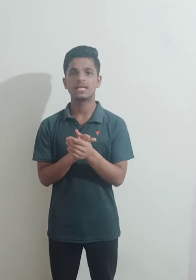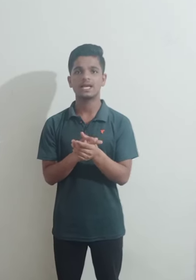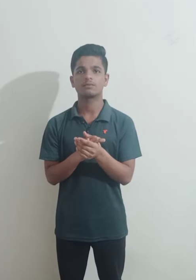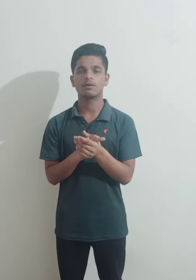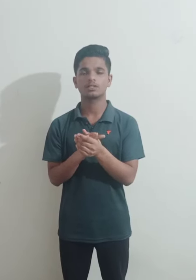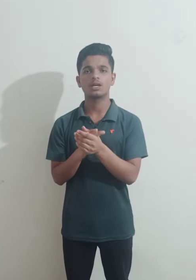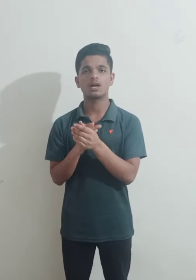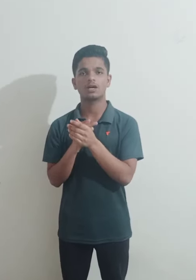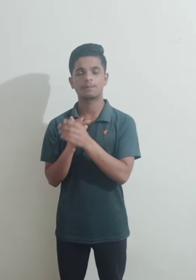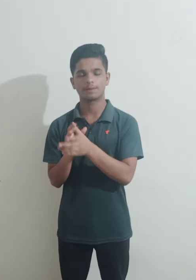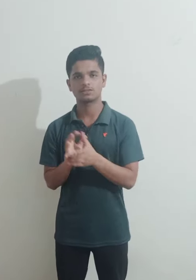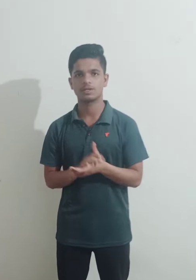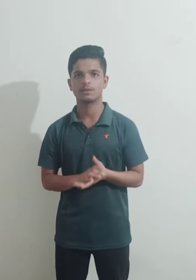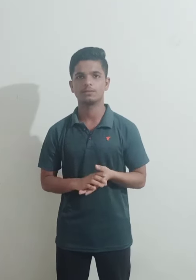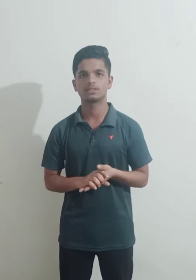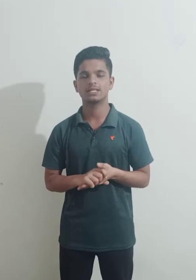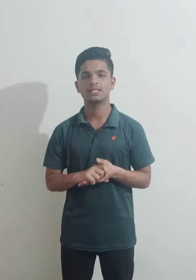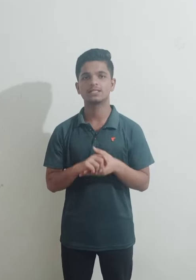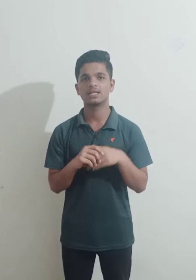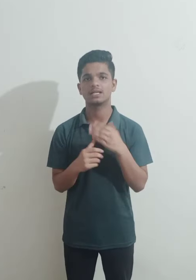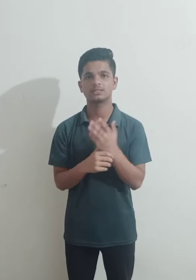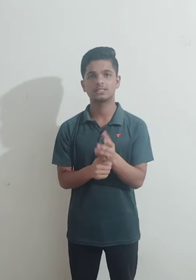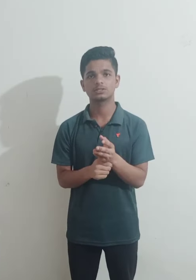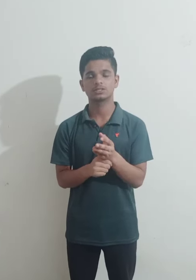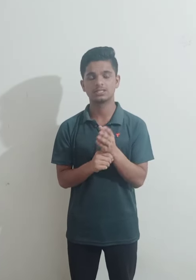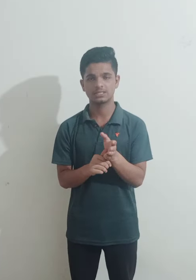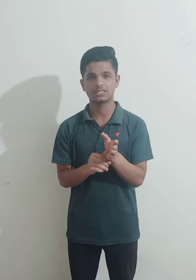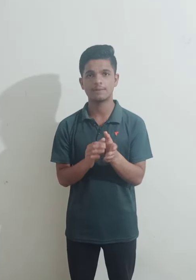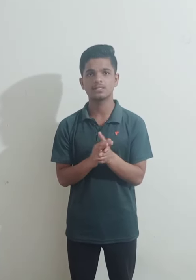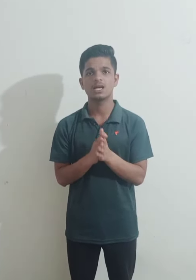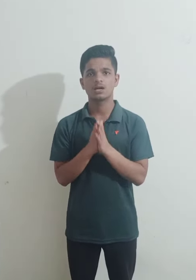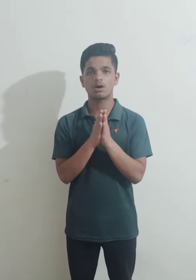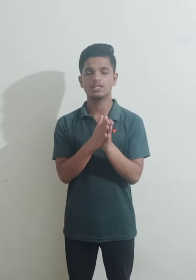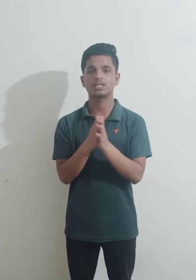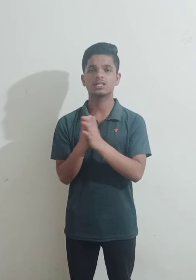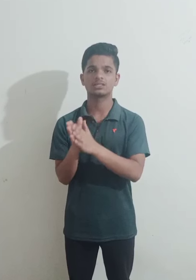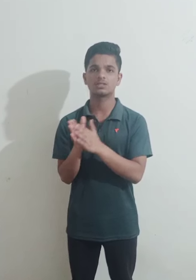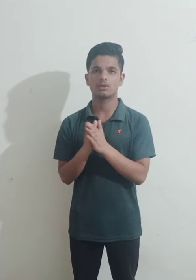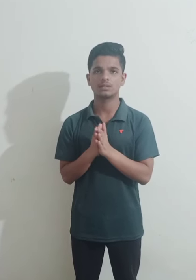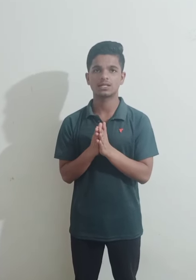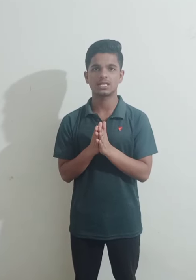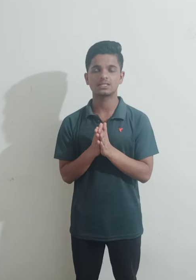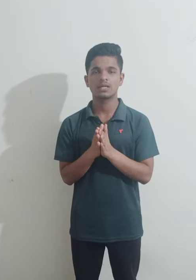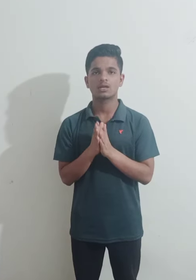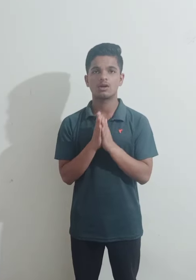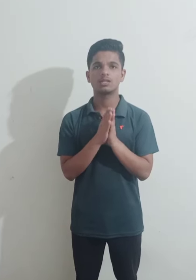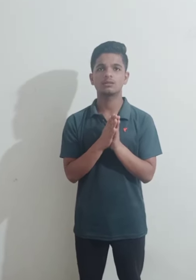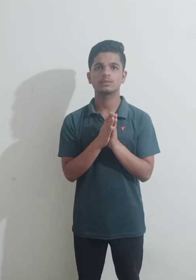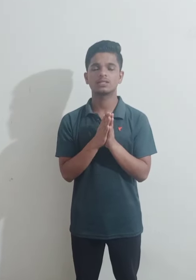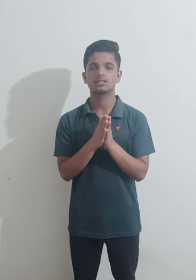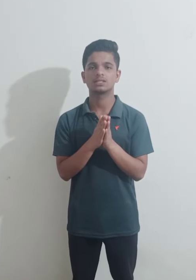the reference variables. Then sixth step is calling the constructor of the class. Calling of the